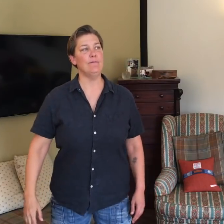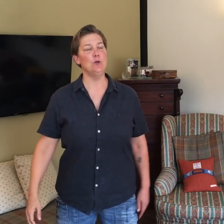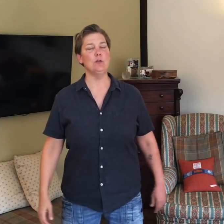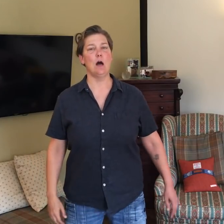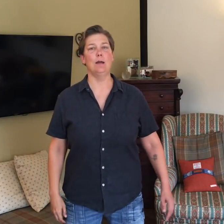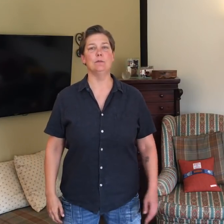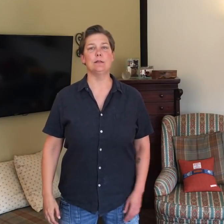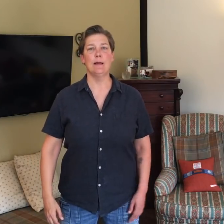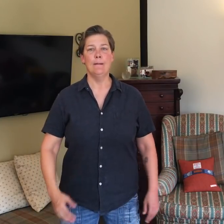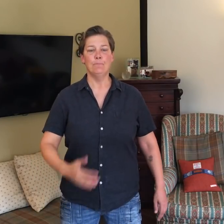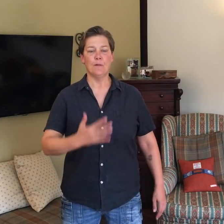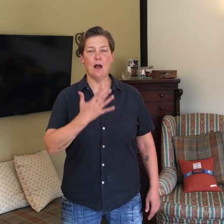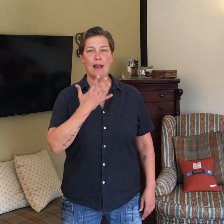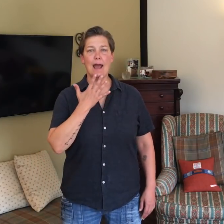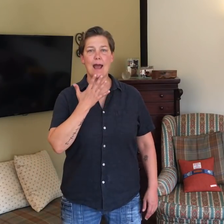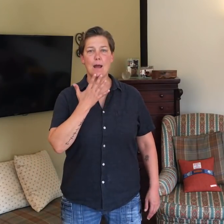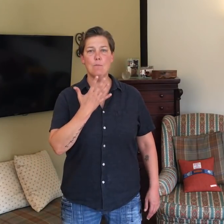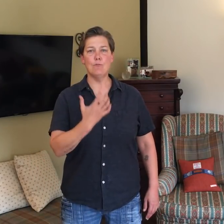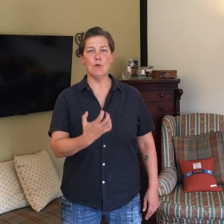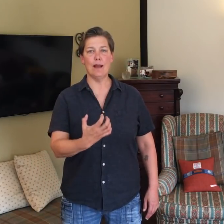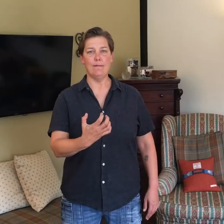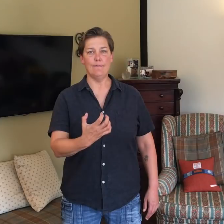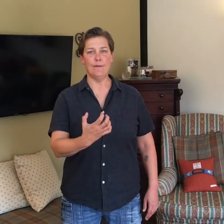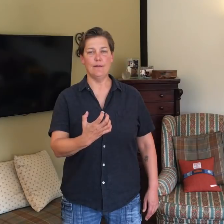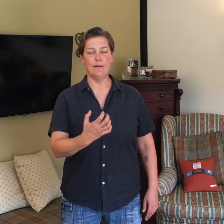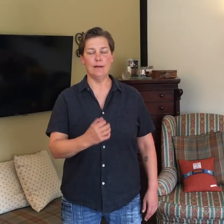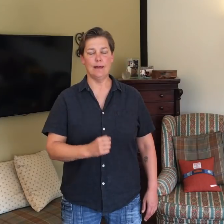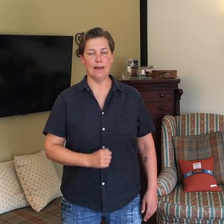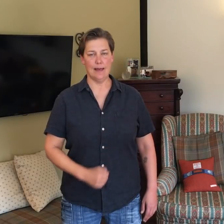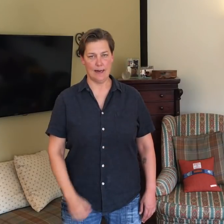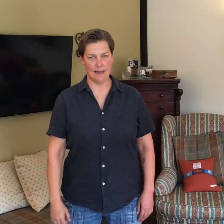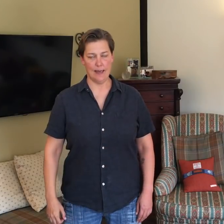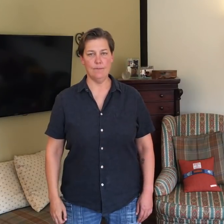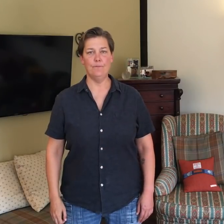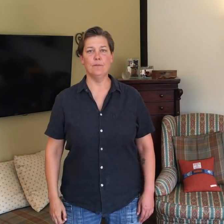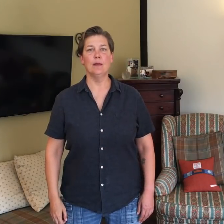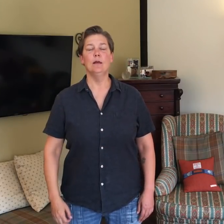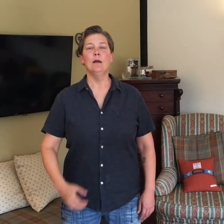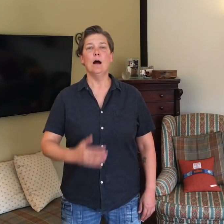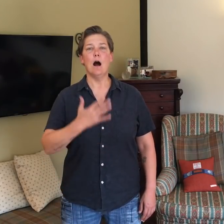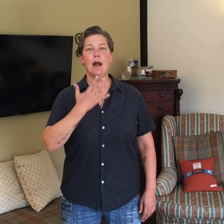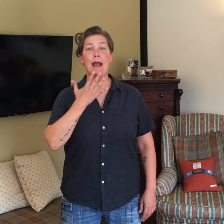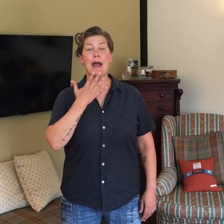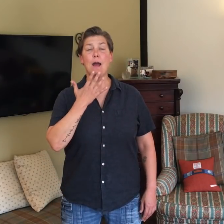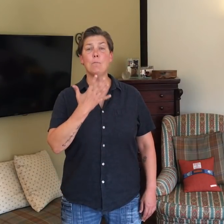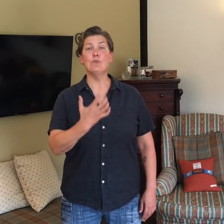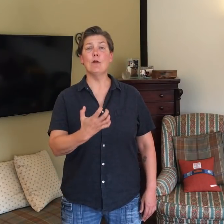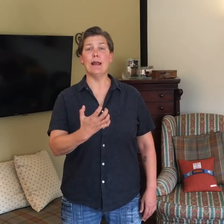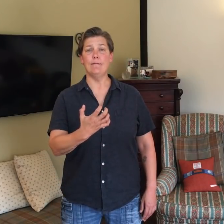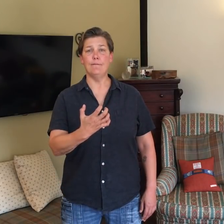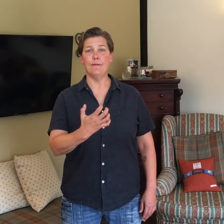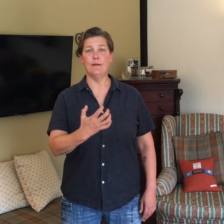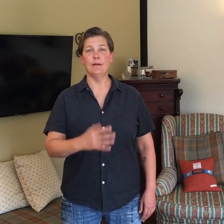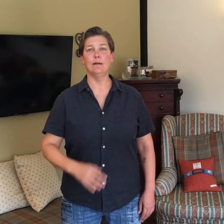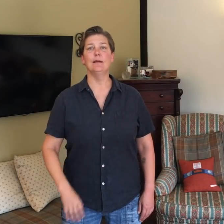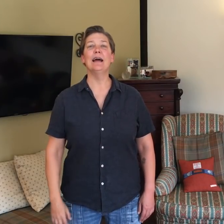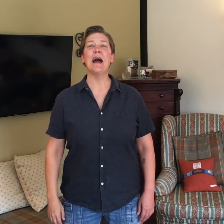few times. I am brave. And again. I am brave.